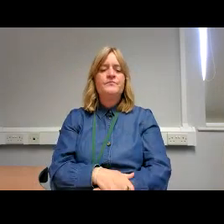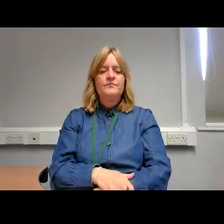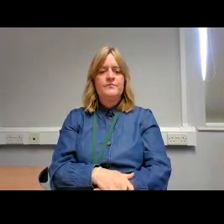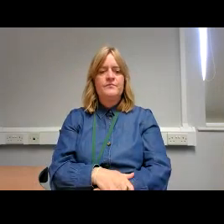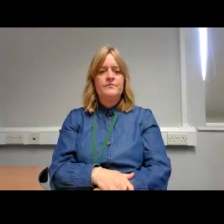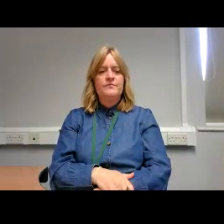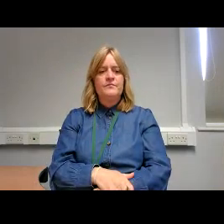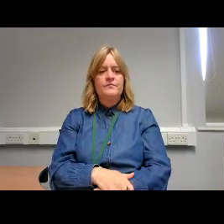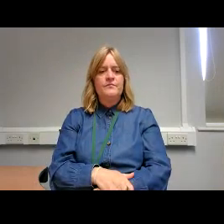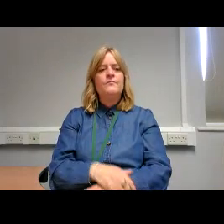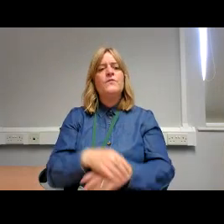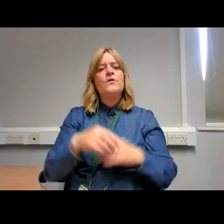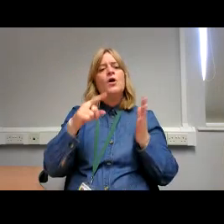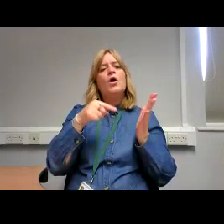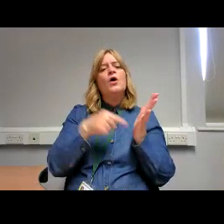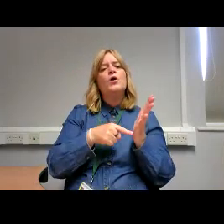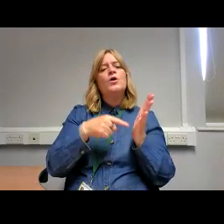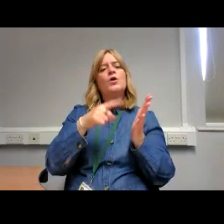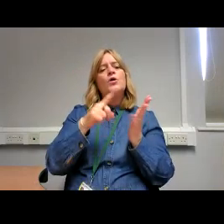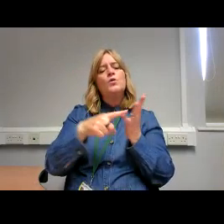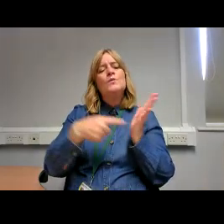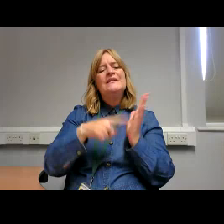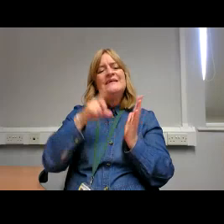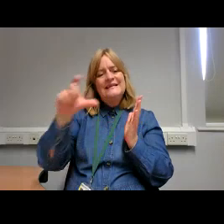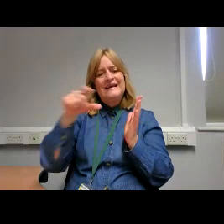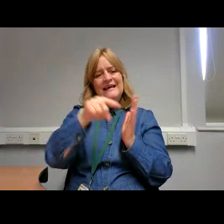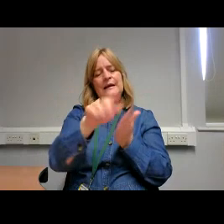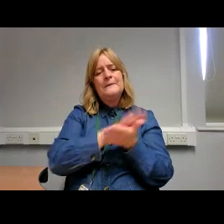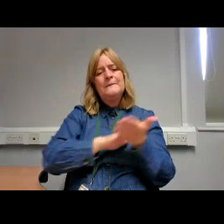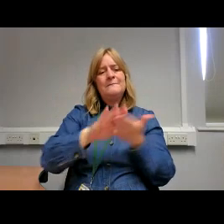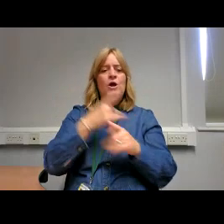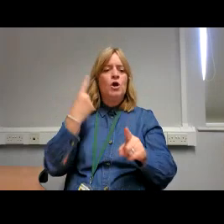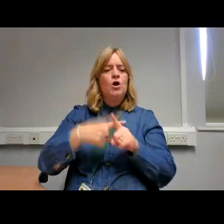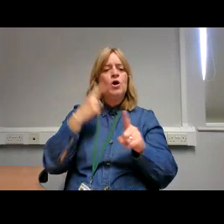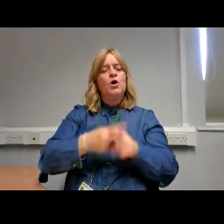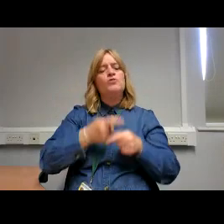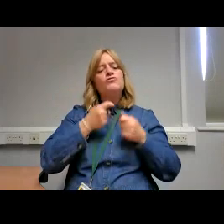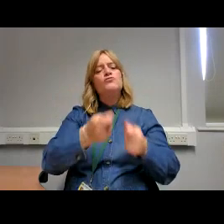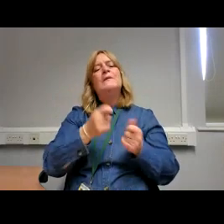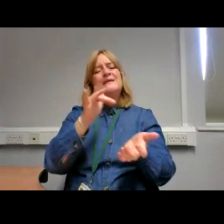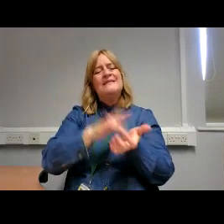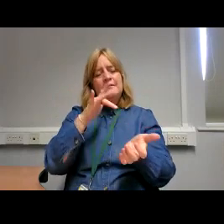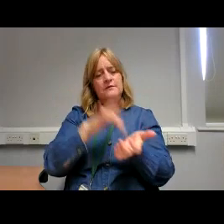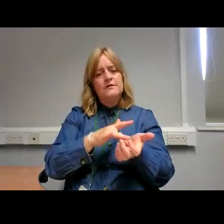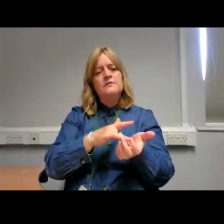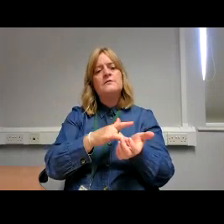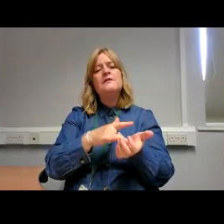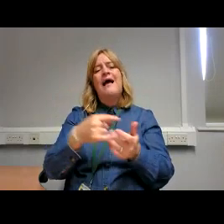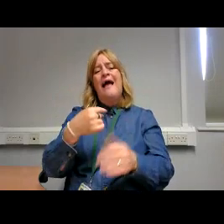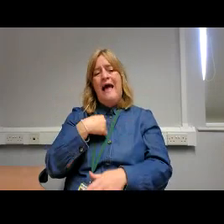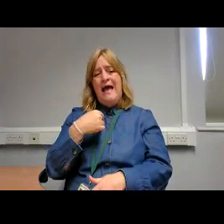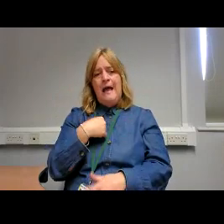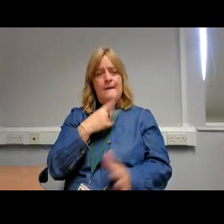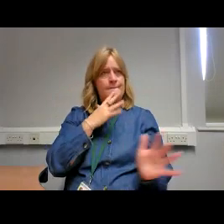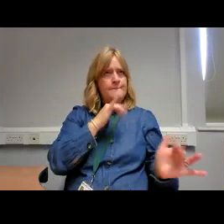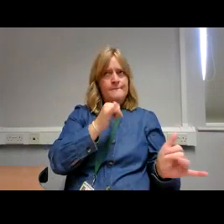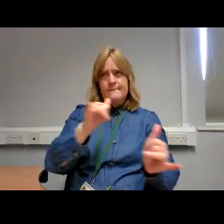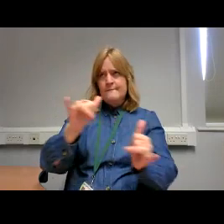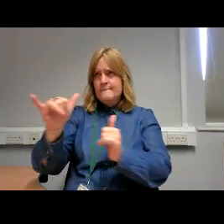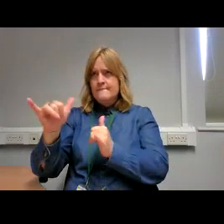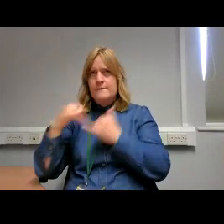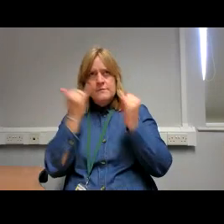UTC means urgent treatment centres, so I'm doing some scoping and linking in with urgent treatment centres across Derbyshire just to